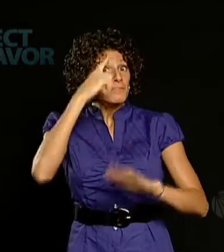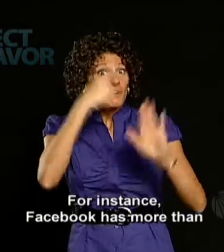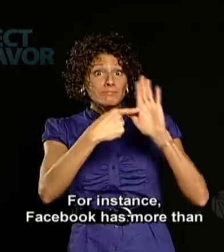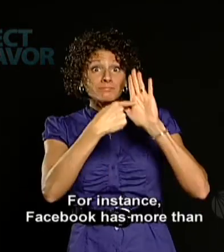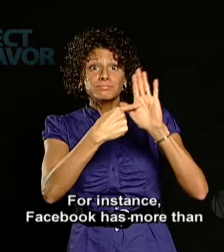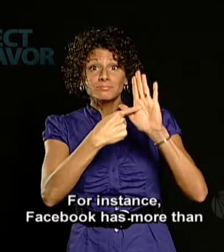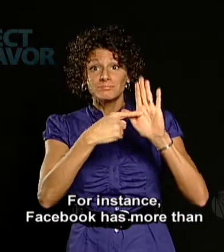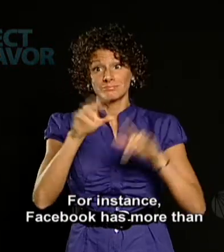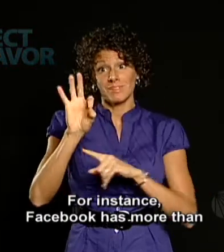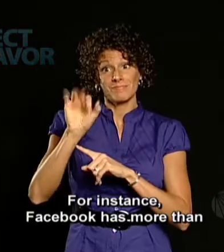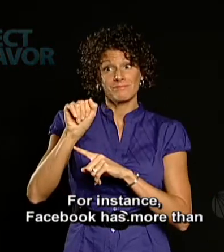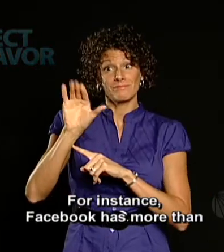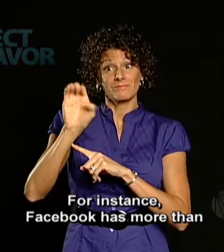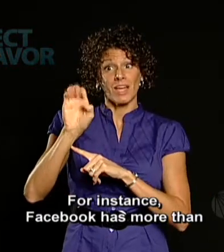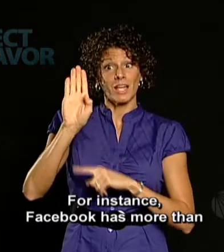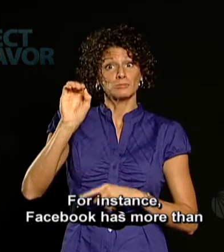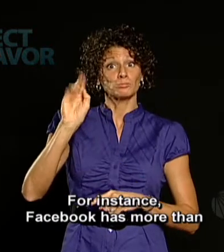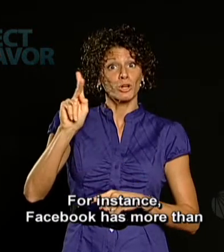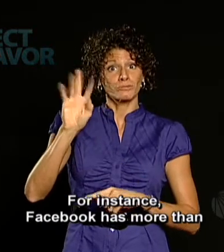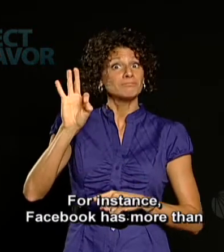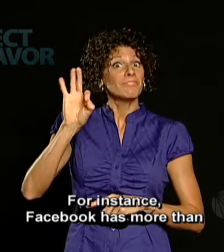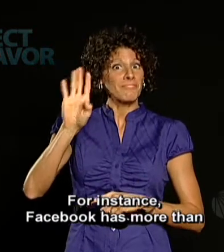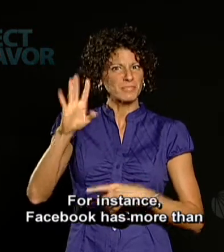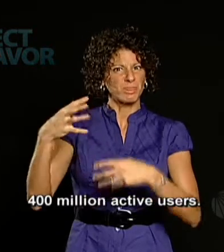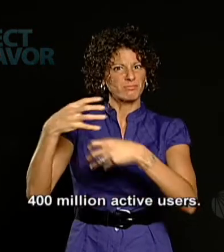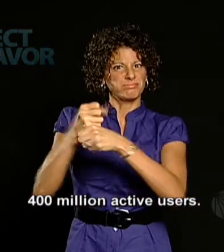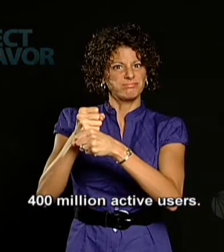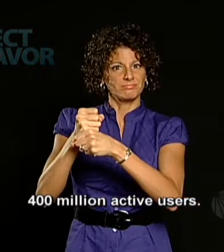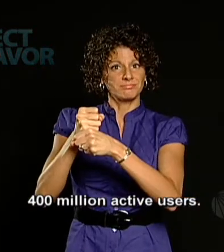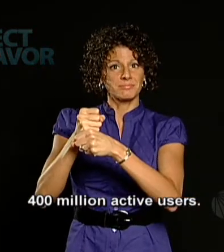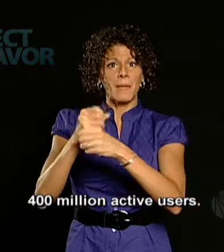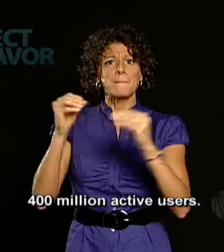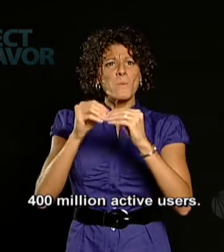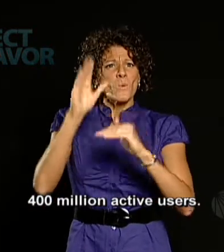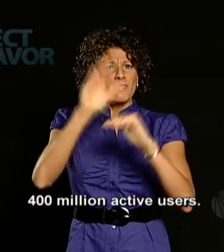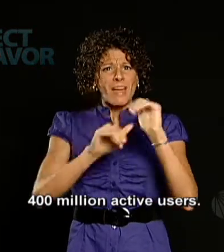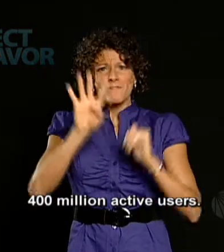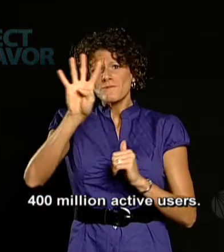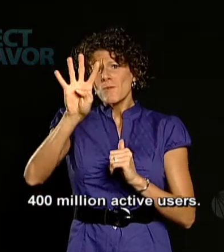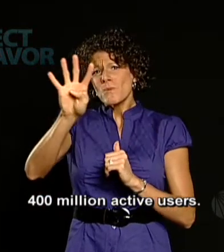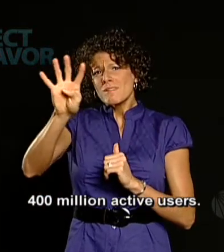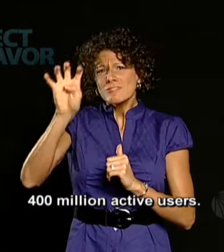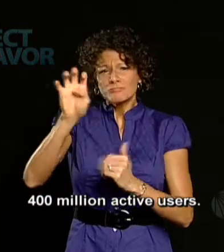For instance, Facebook has more than 400 million active users.